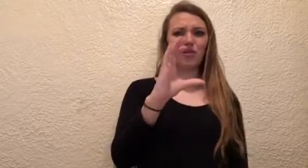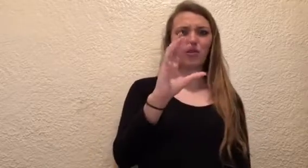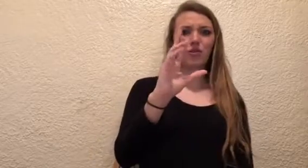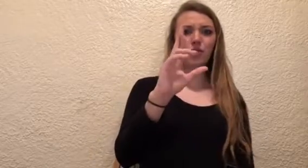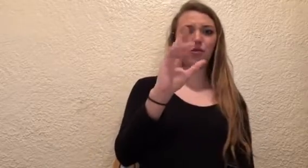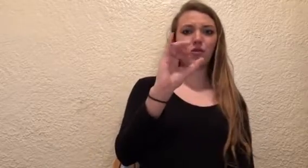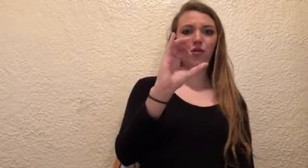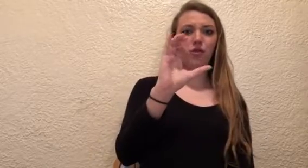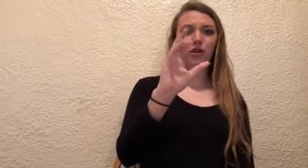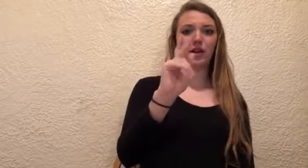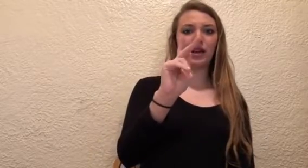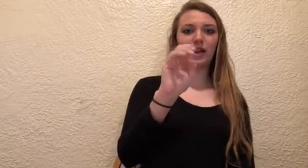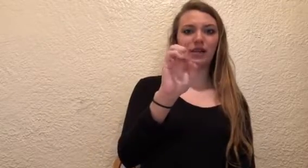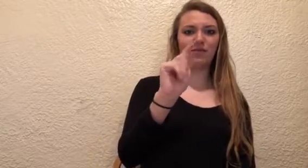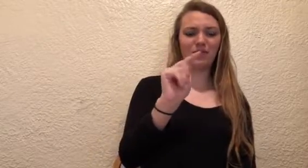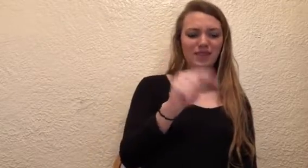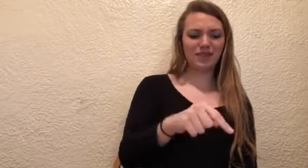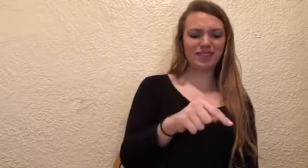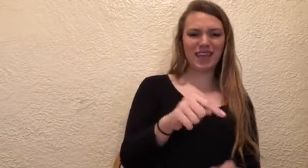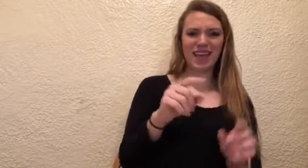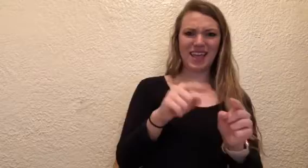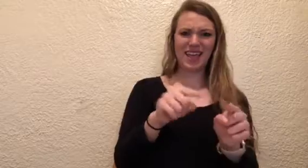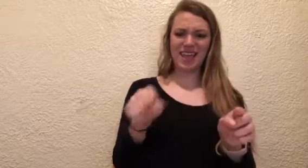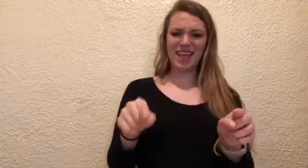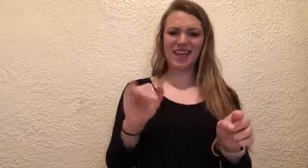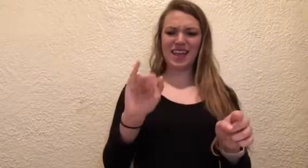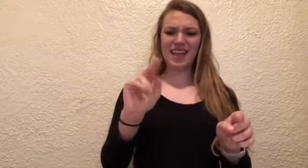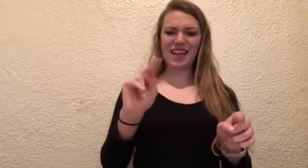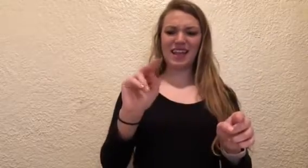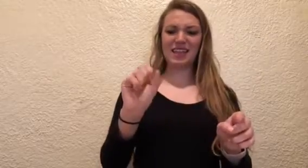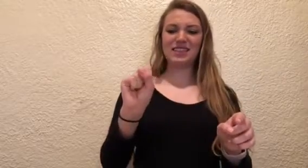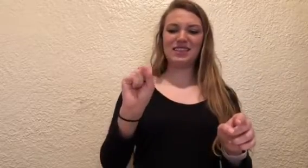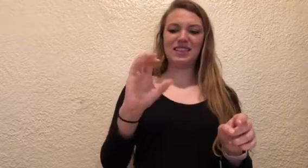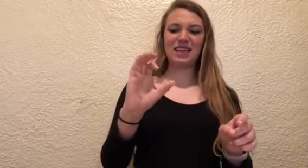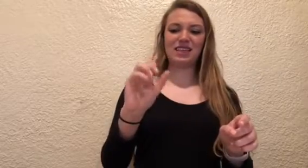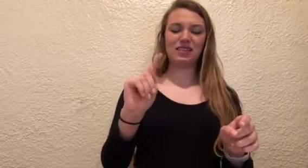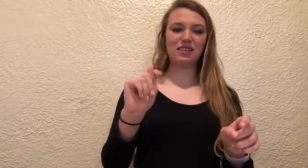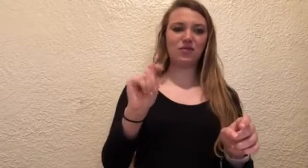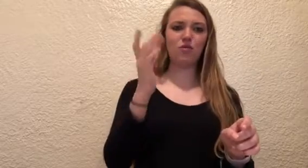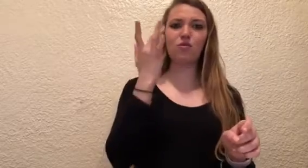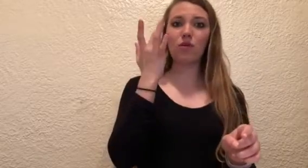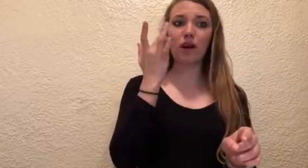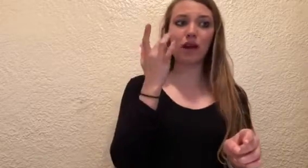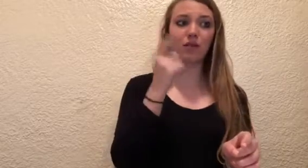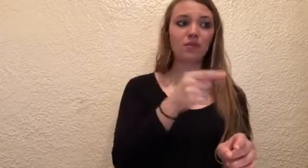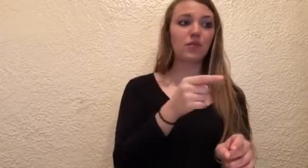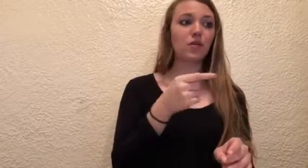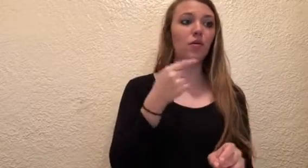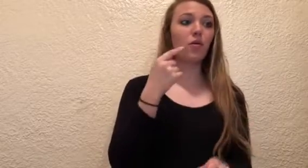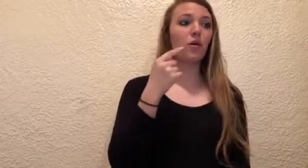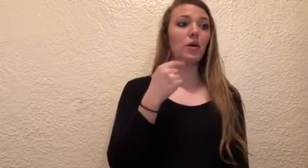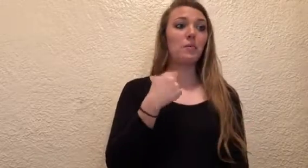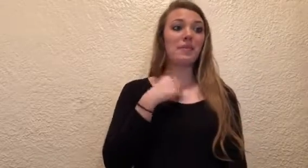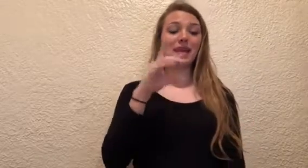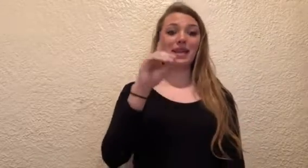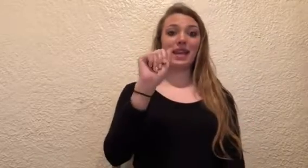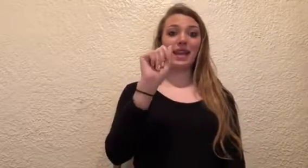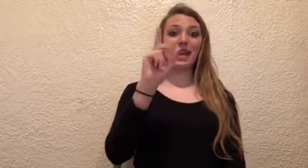ready to tell me why. Okay. Isabel? Nina thinks a cricket's not an insect